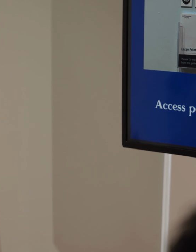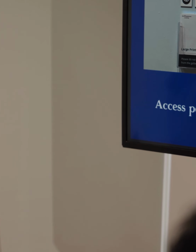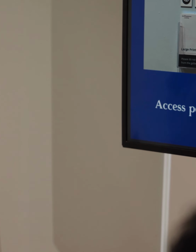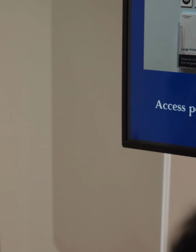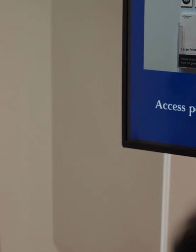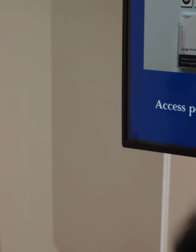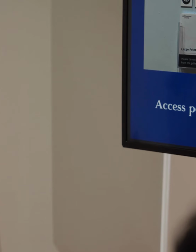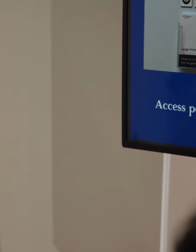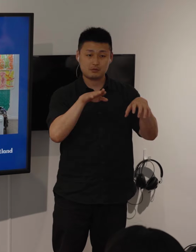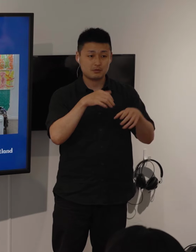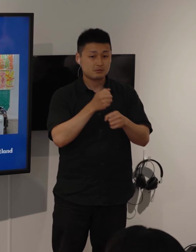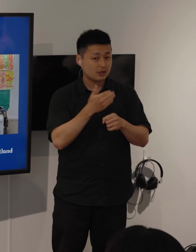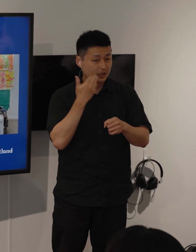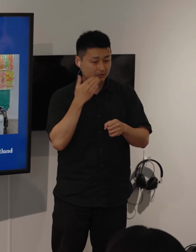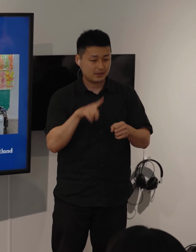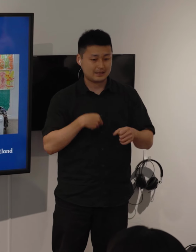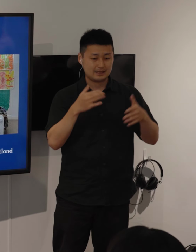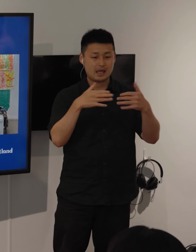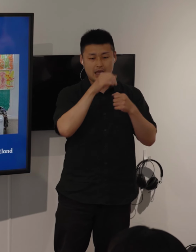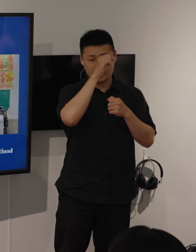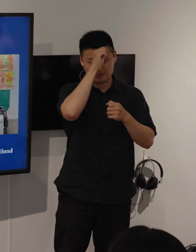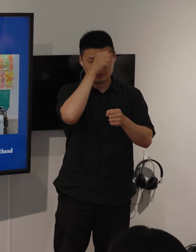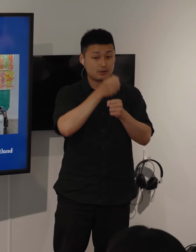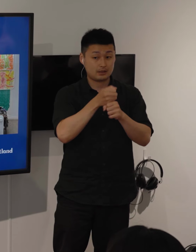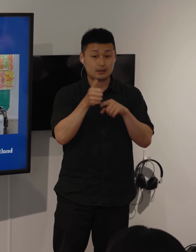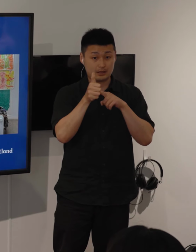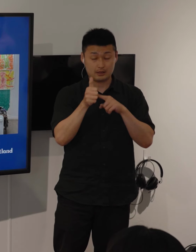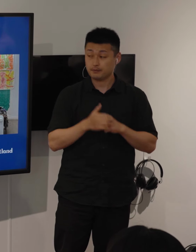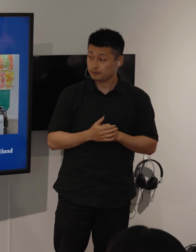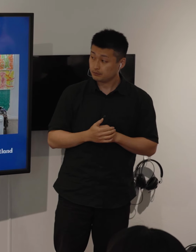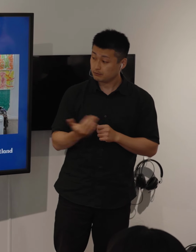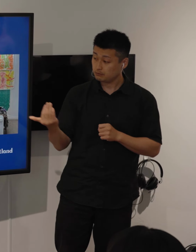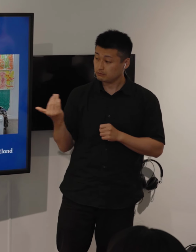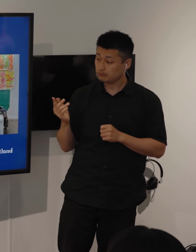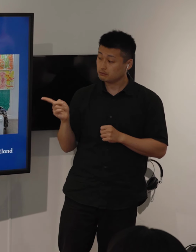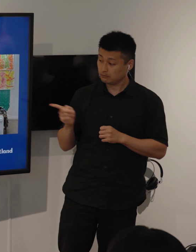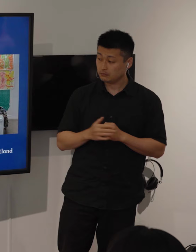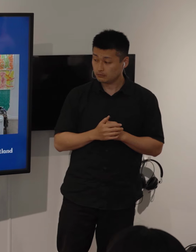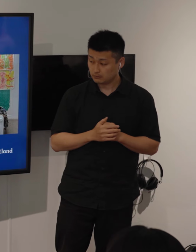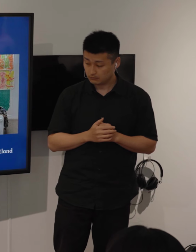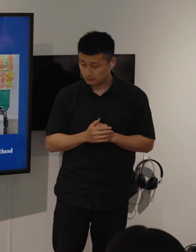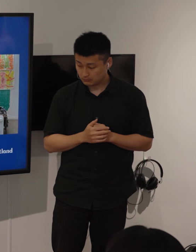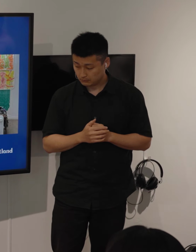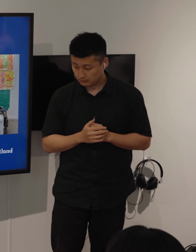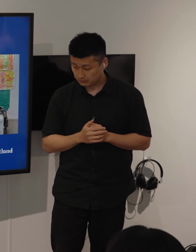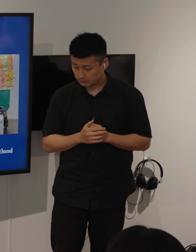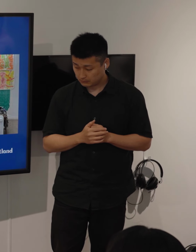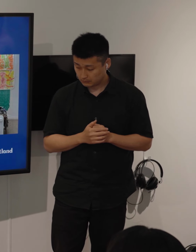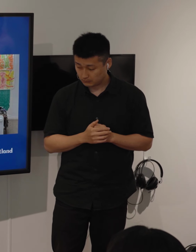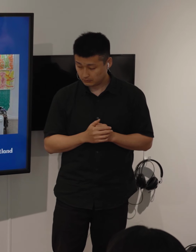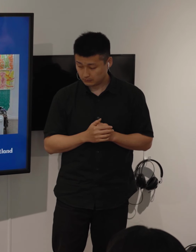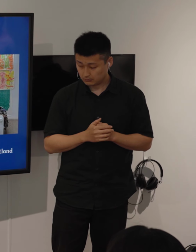people. And then this photo is another artist that I work with called Joyce, and I'm really passionate, as I said,